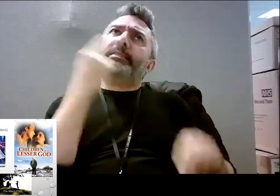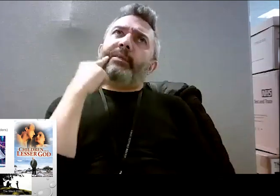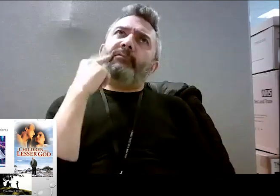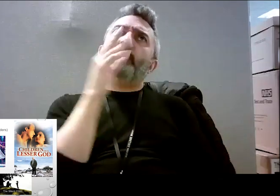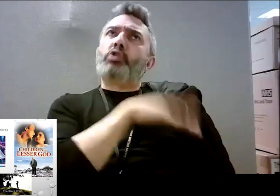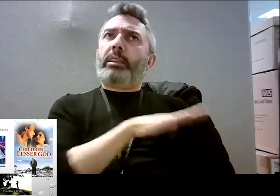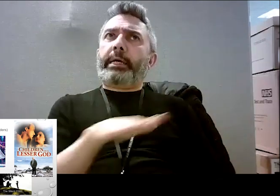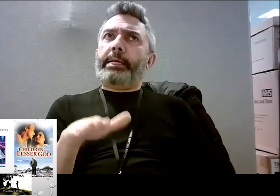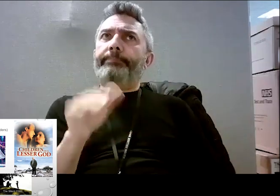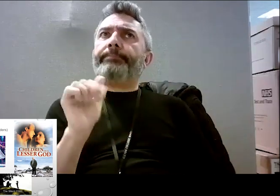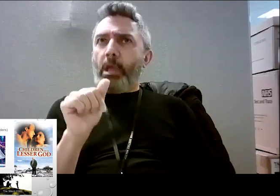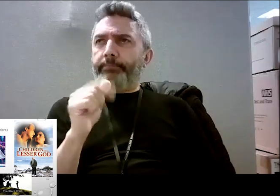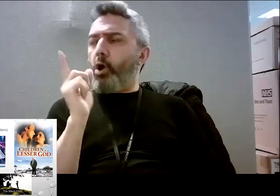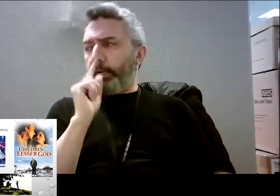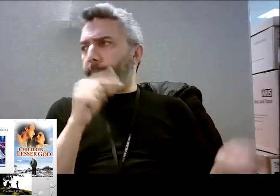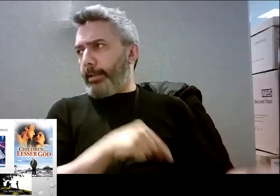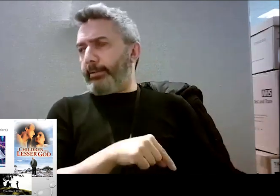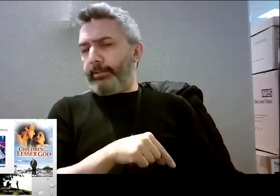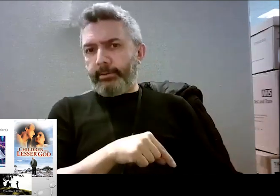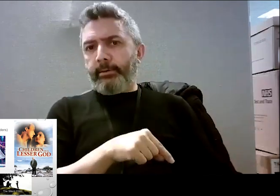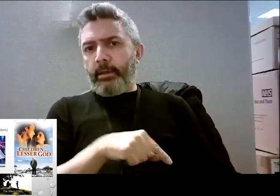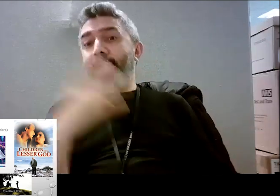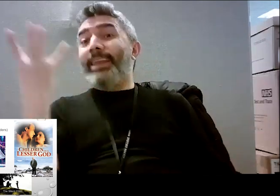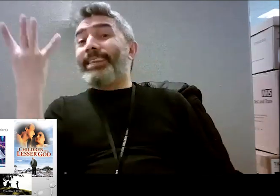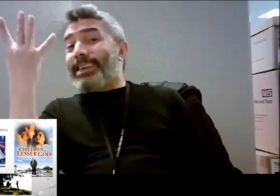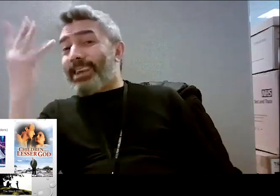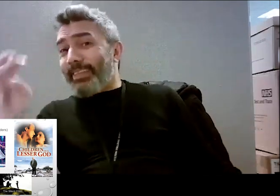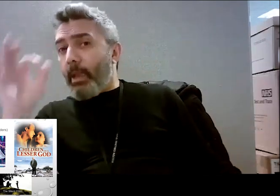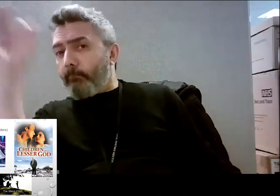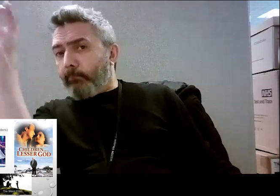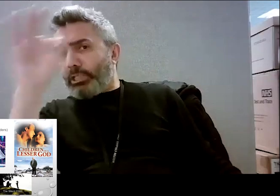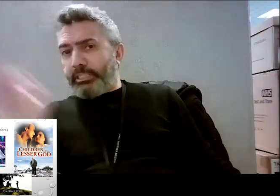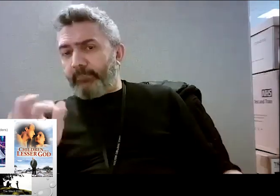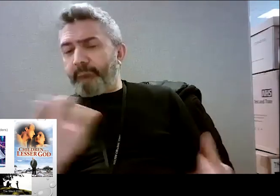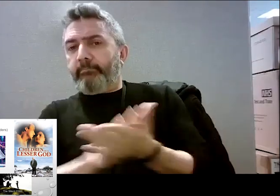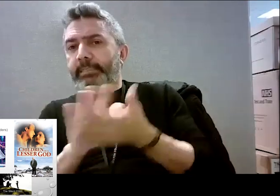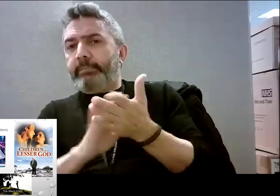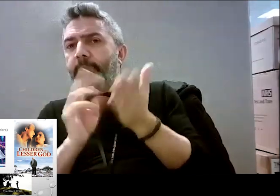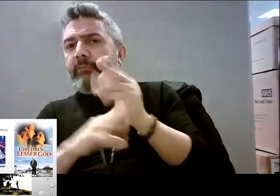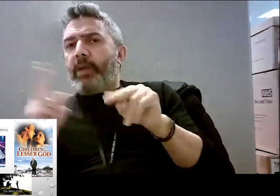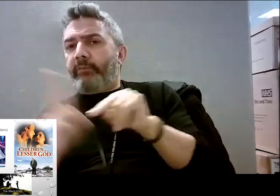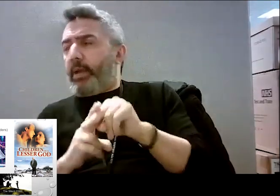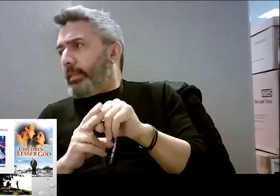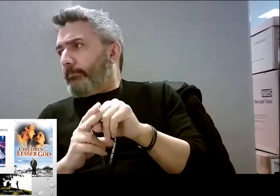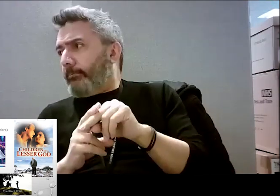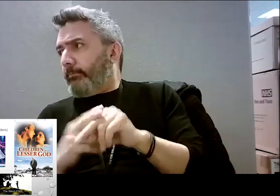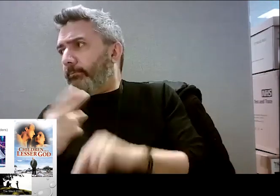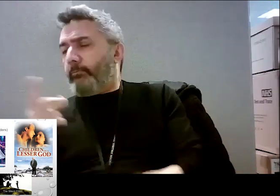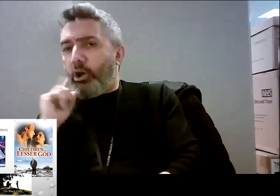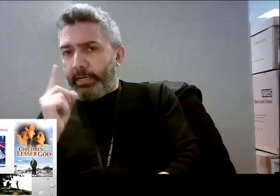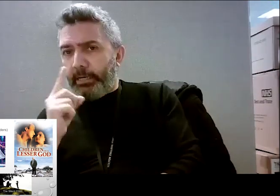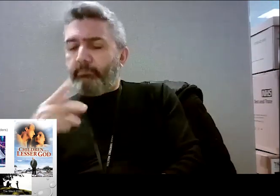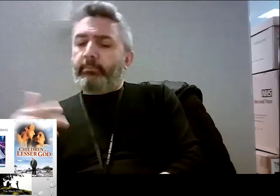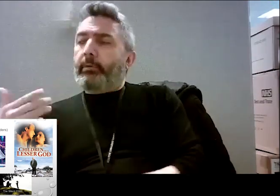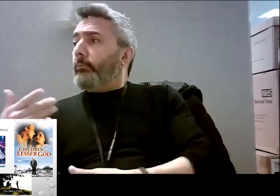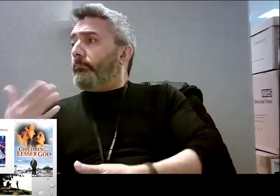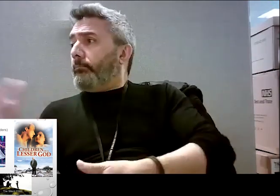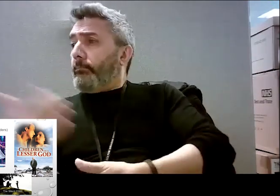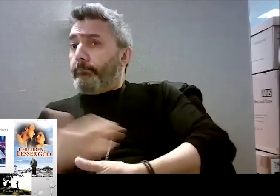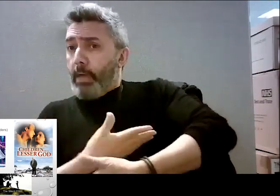So about 10% of deaf children will have deaf parents. 90% of deaf children will